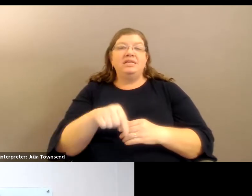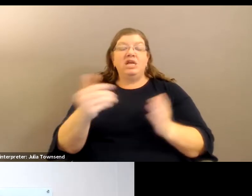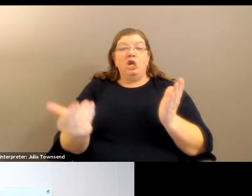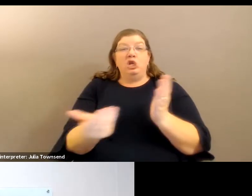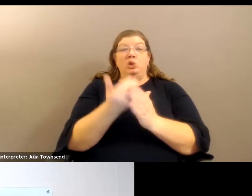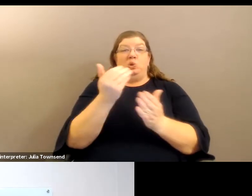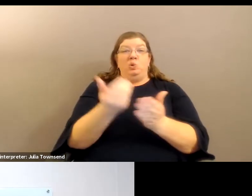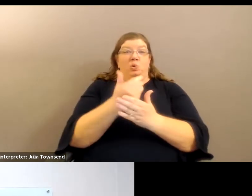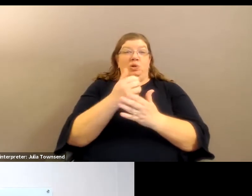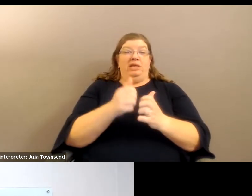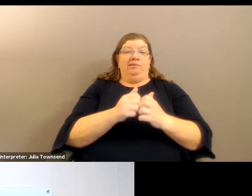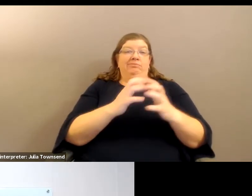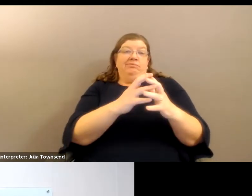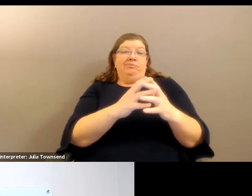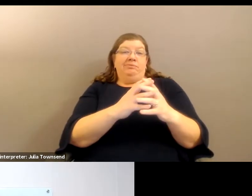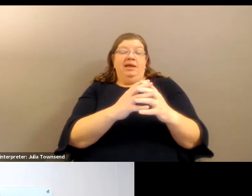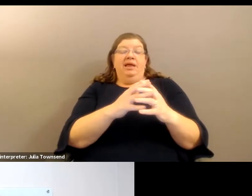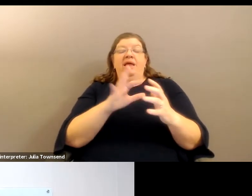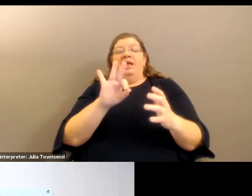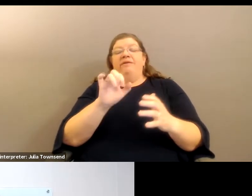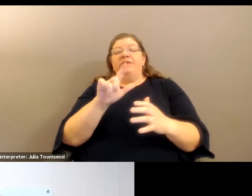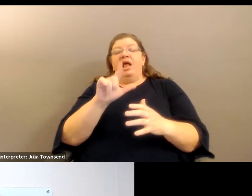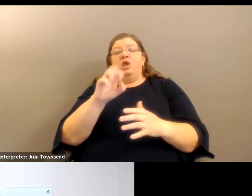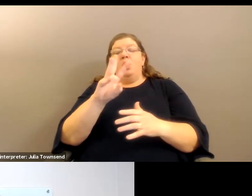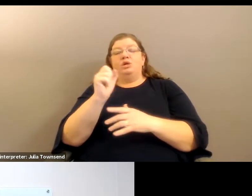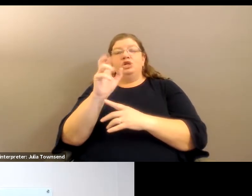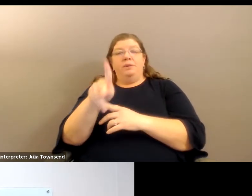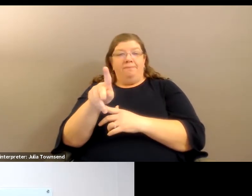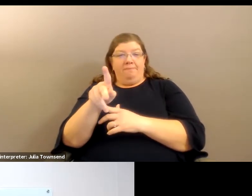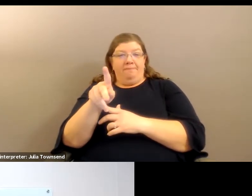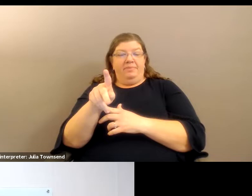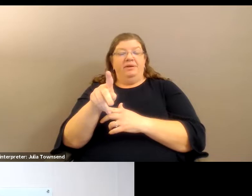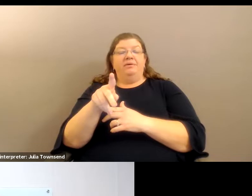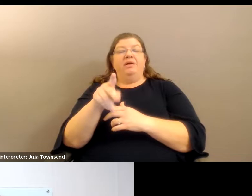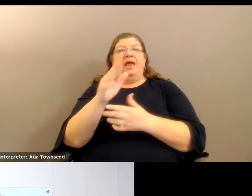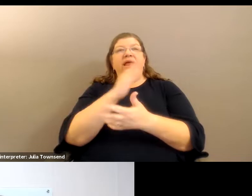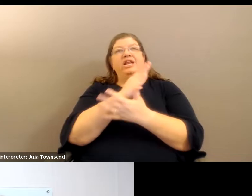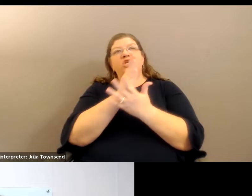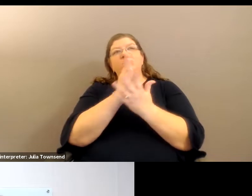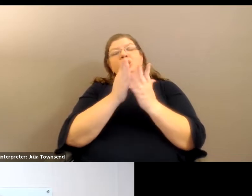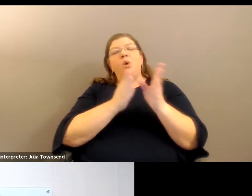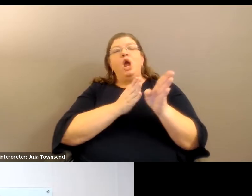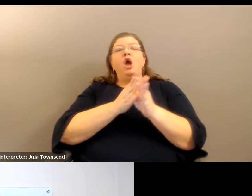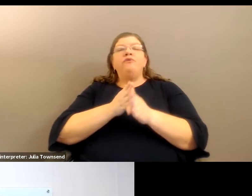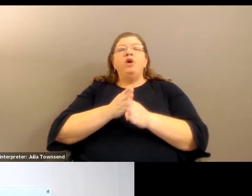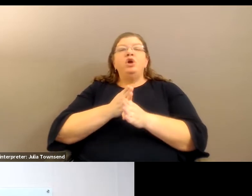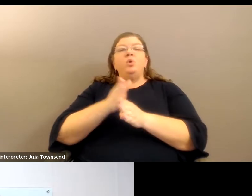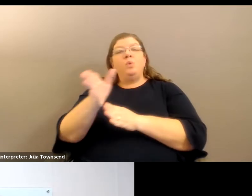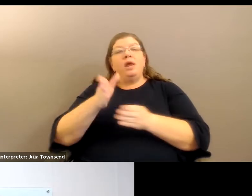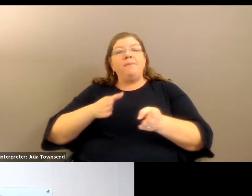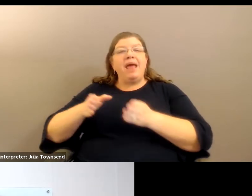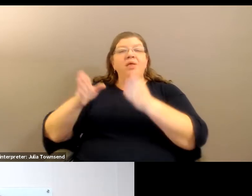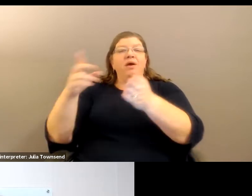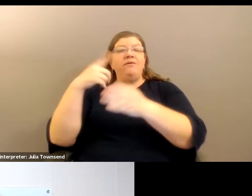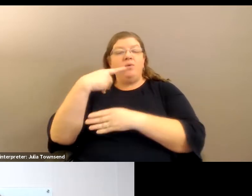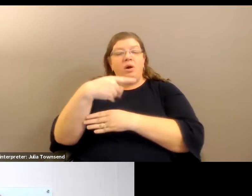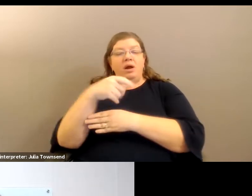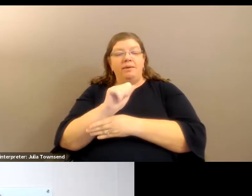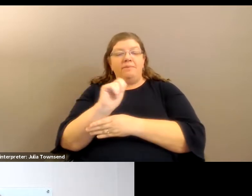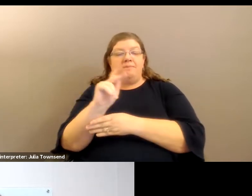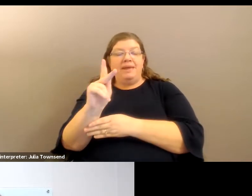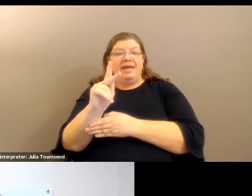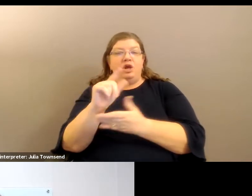newly launched fellowship in the series of our career pathway for our Peak graduates